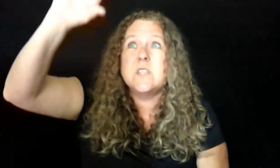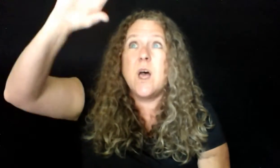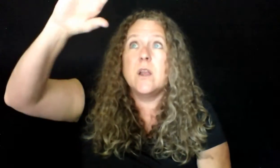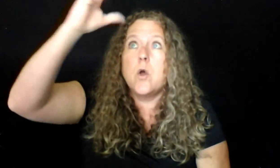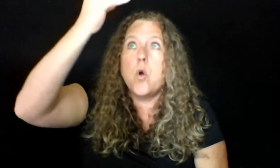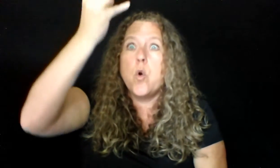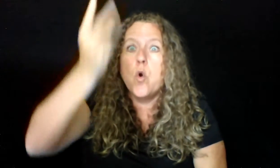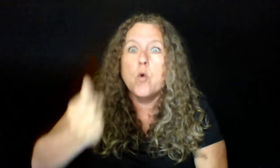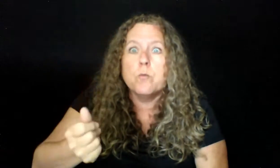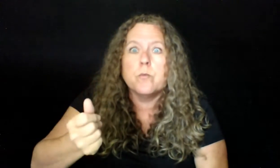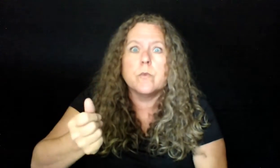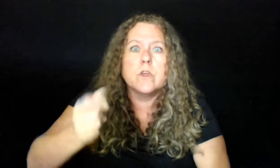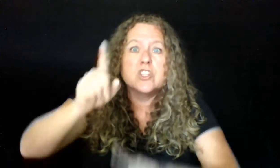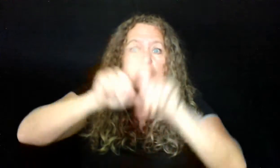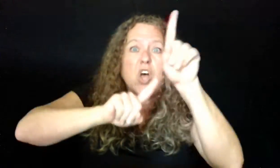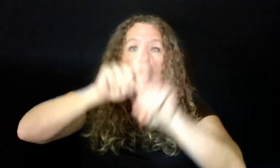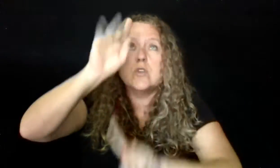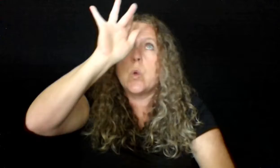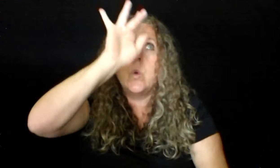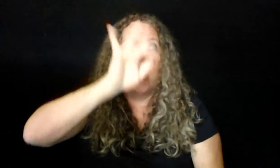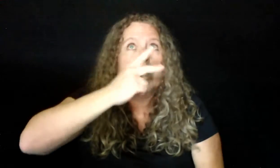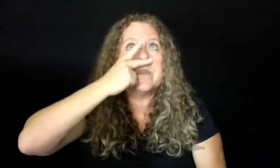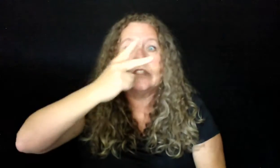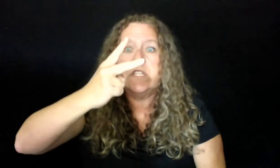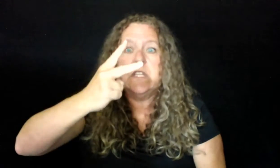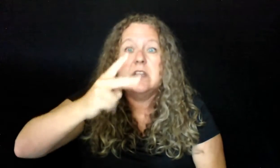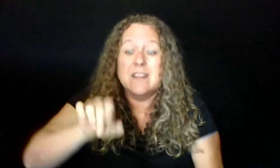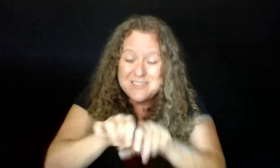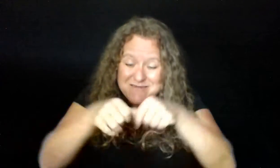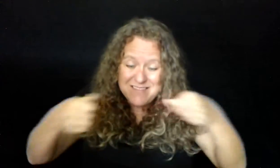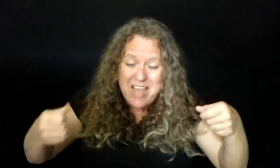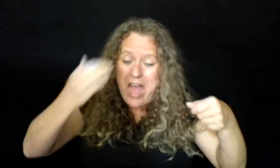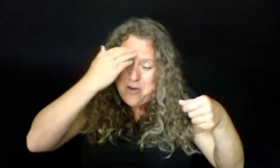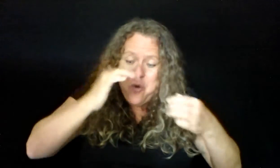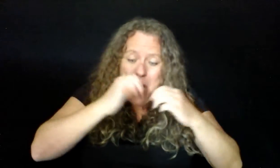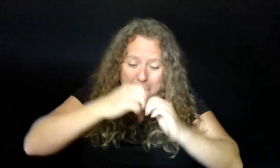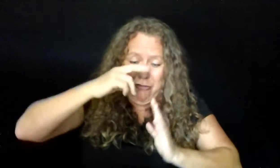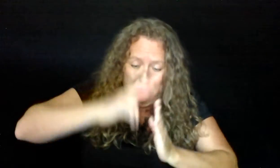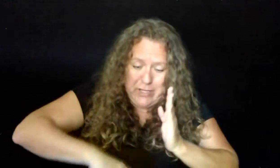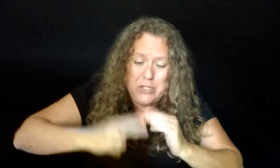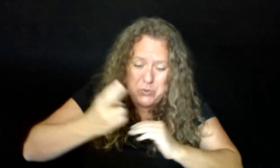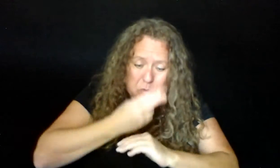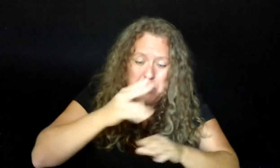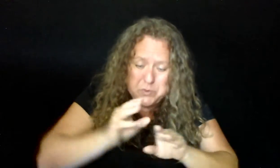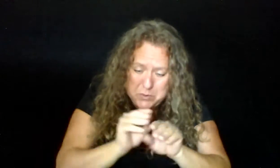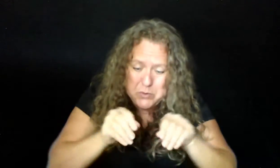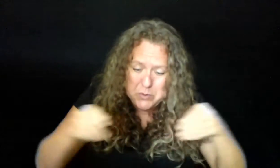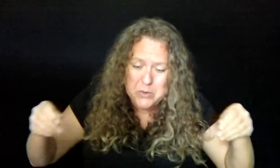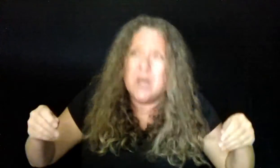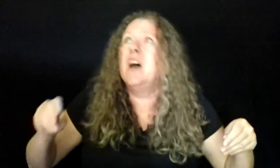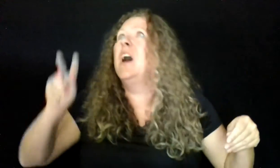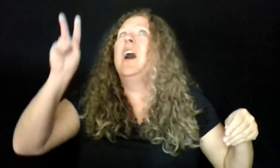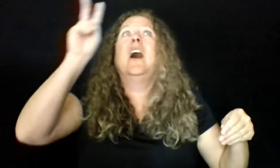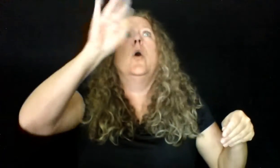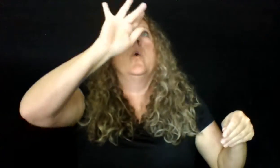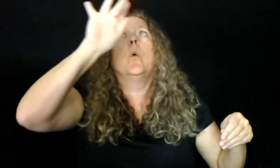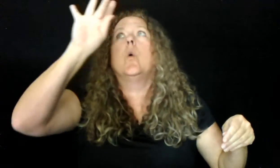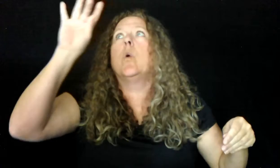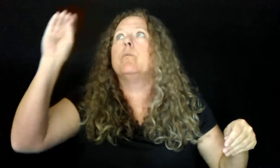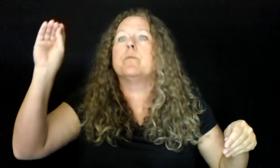having good charts on board and knowing how to read them is useless. And as they're checking the depth, it's getting shallower and shallower and shallower. And